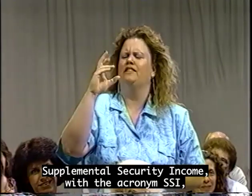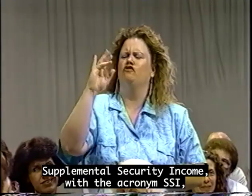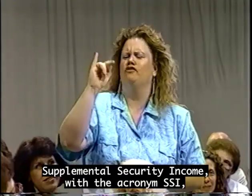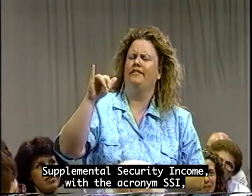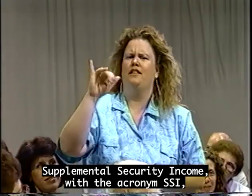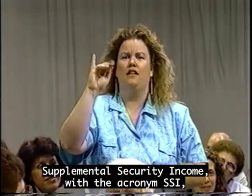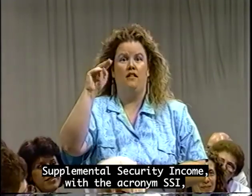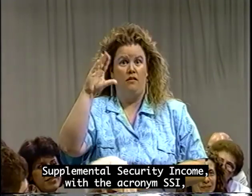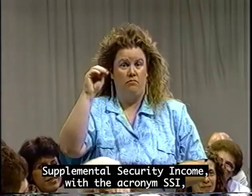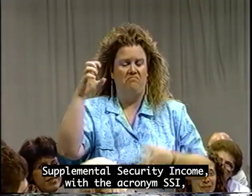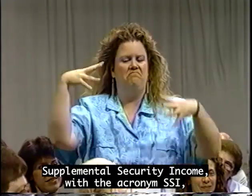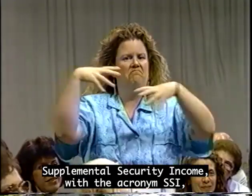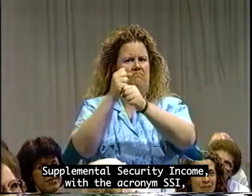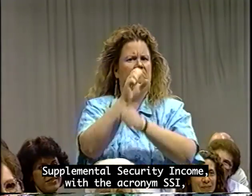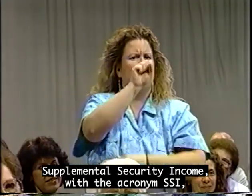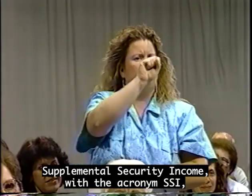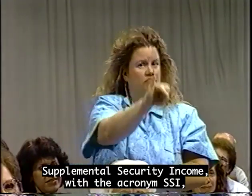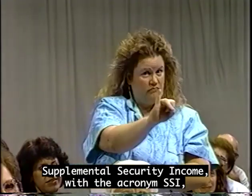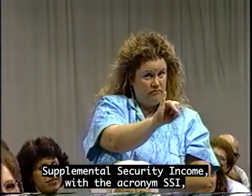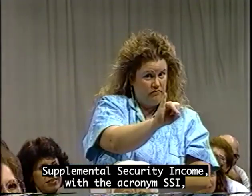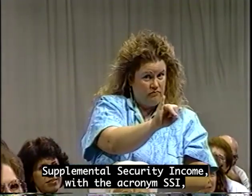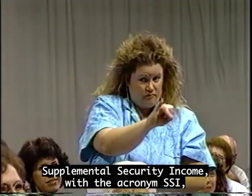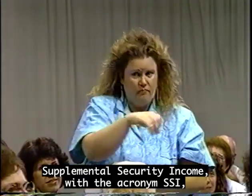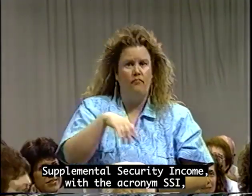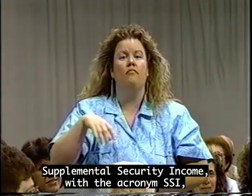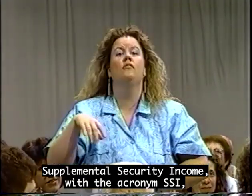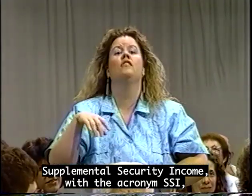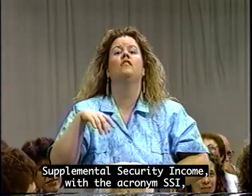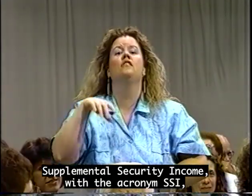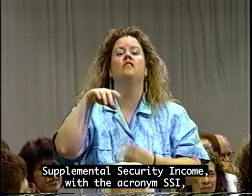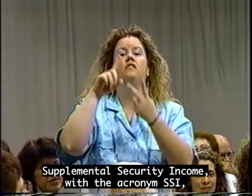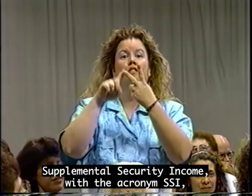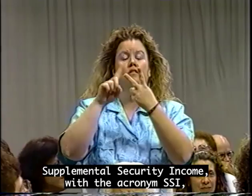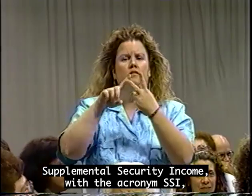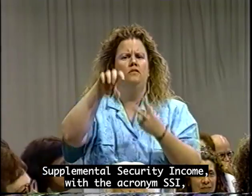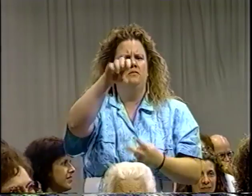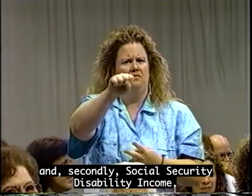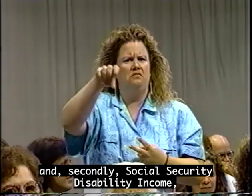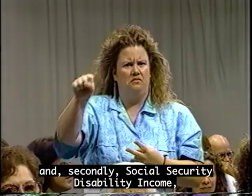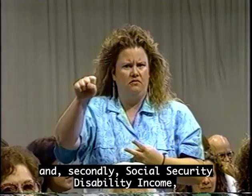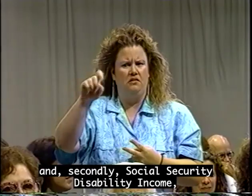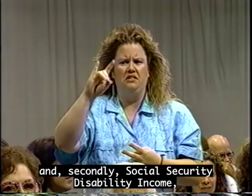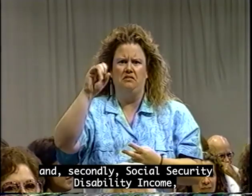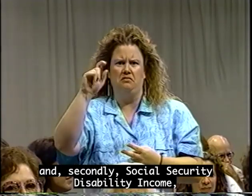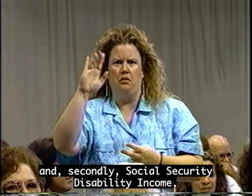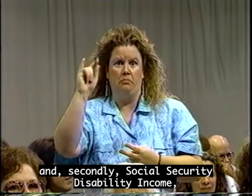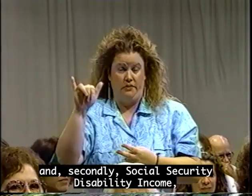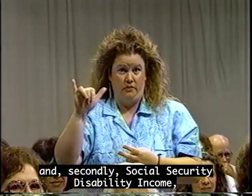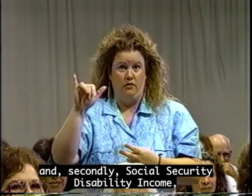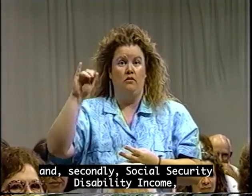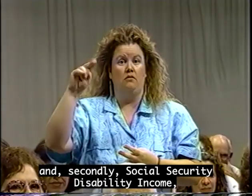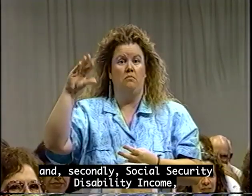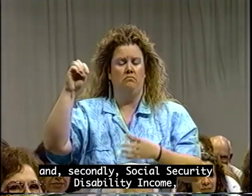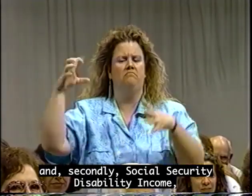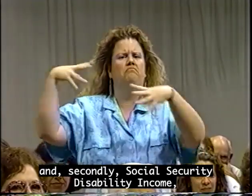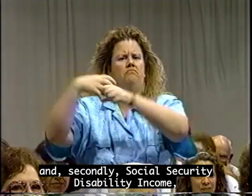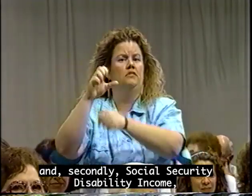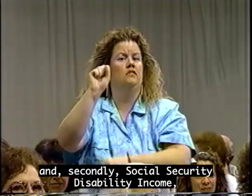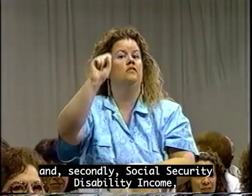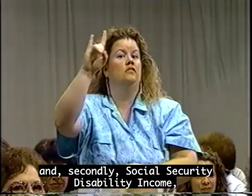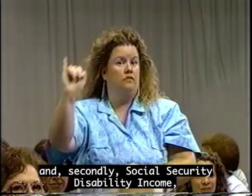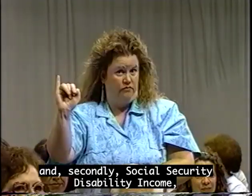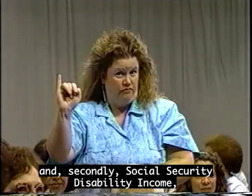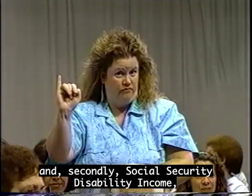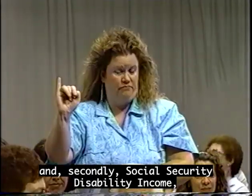supplemental security income with the acronym SSI. And secondly, Social